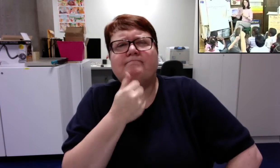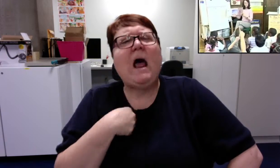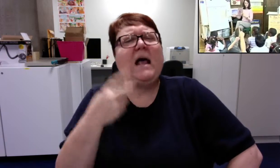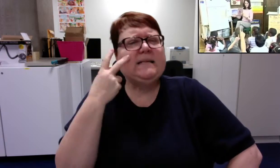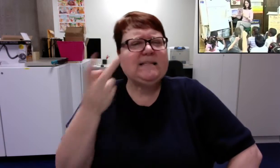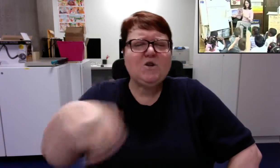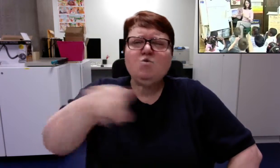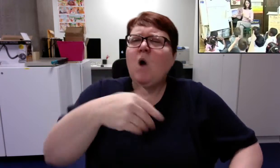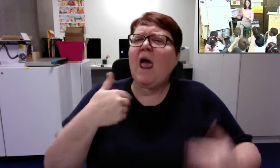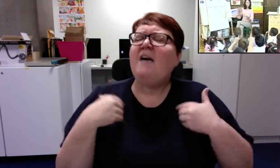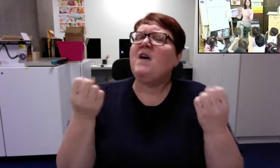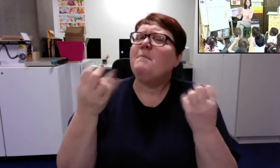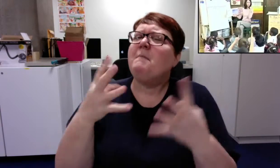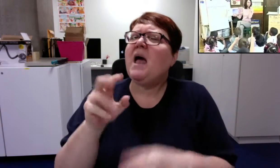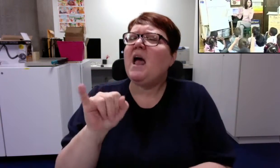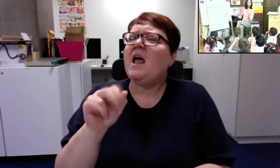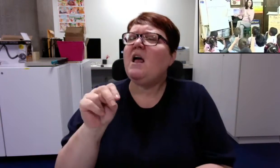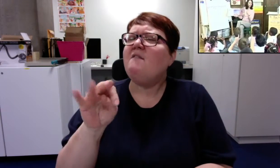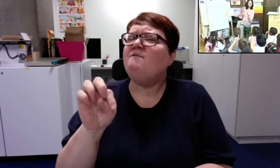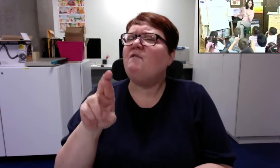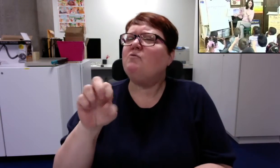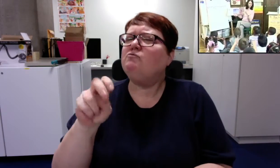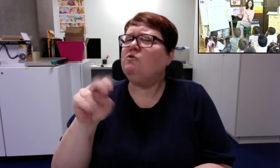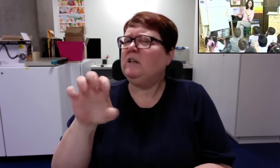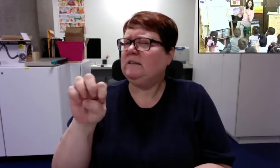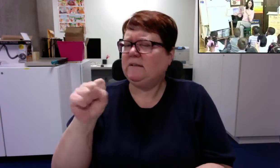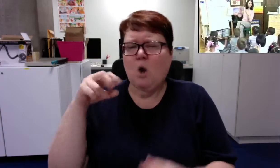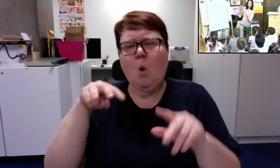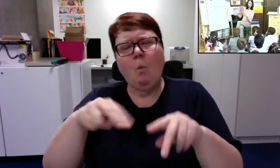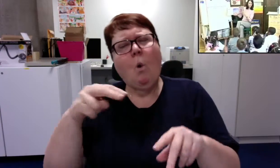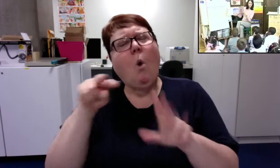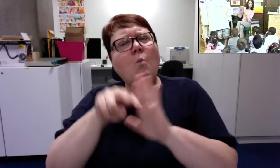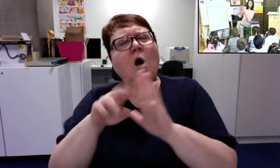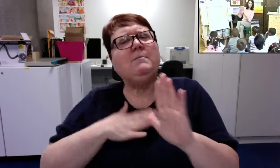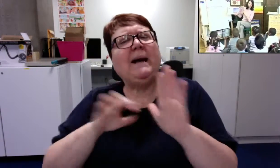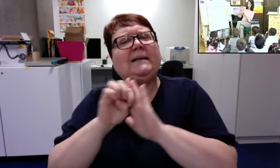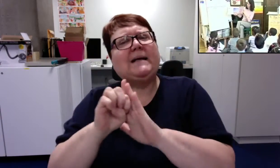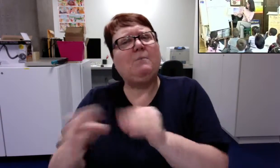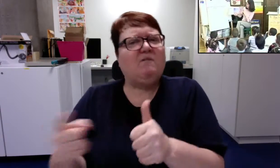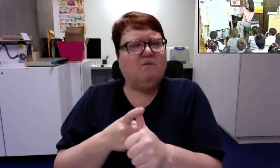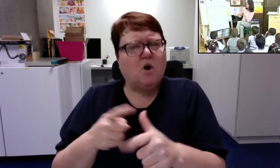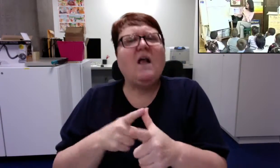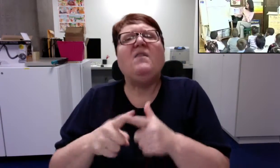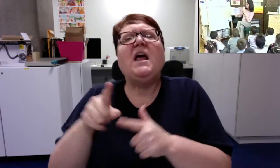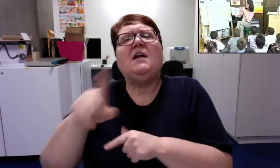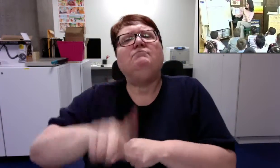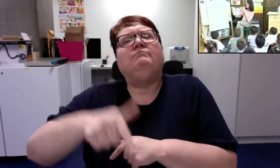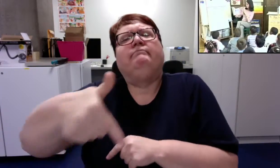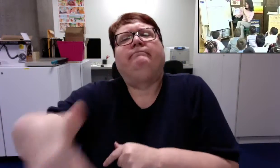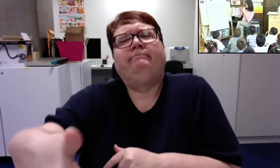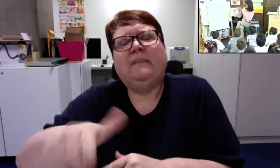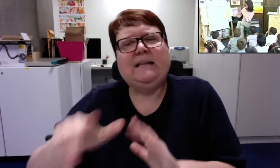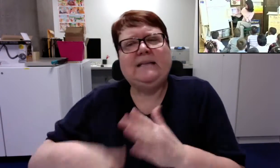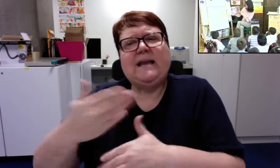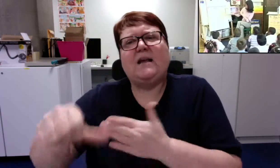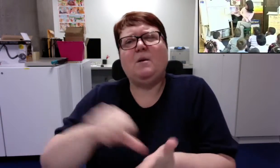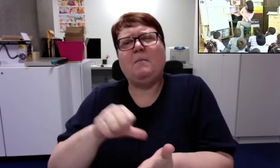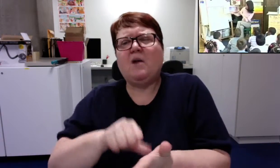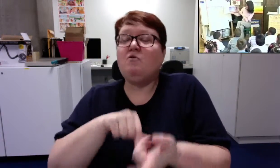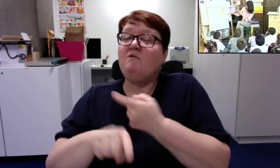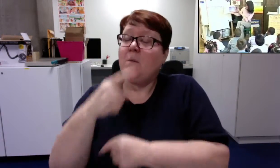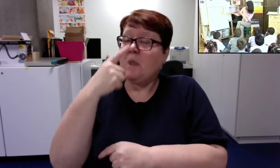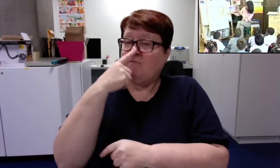I see you have lots of inferences. Would you watch and see how I do it on this page? And then I'm going to have you try on the next page. From the front stoop,